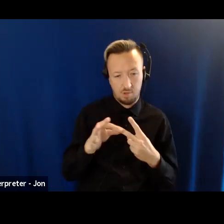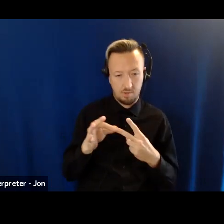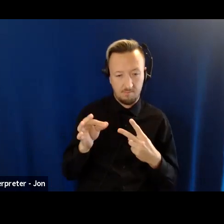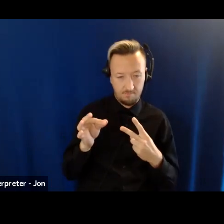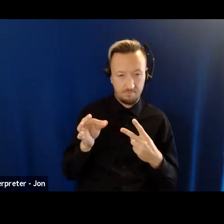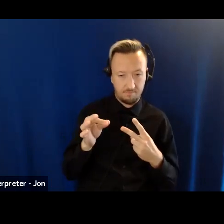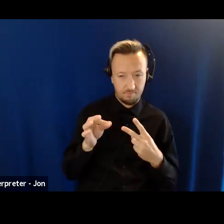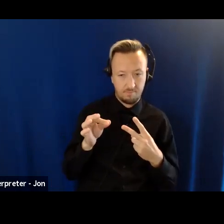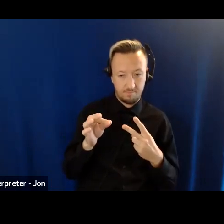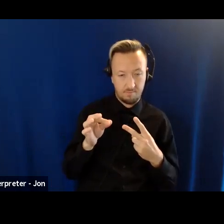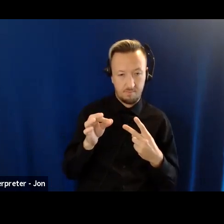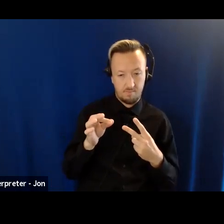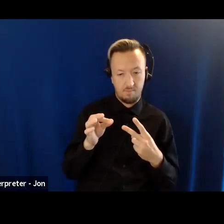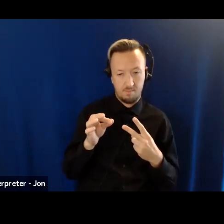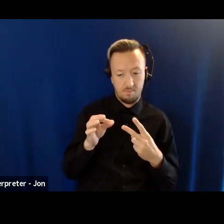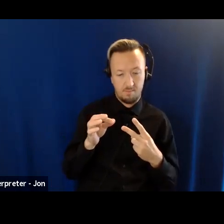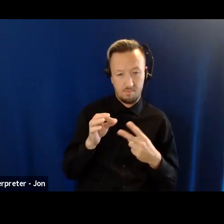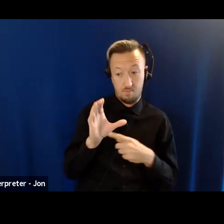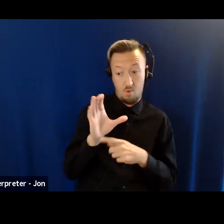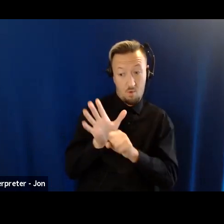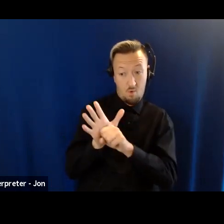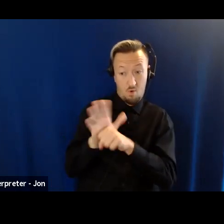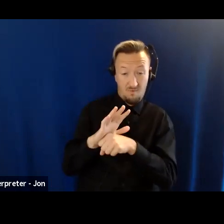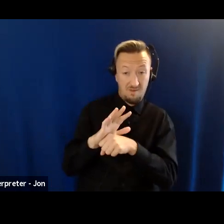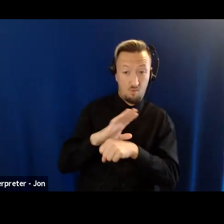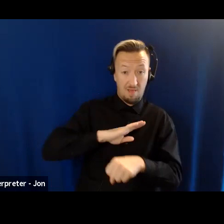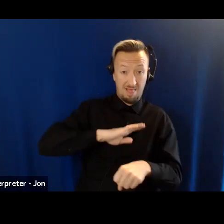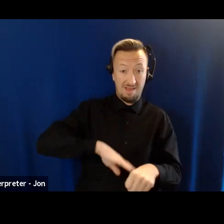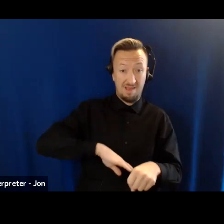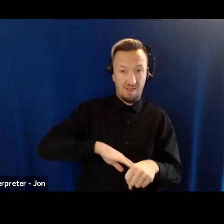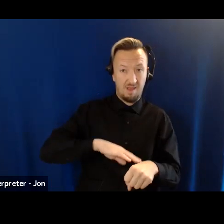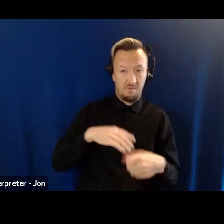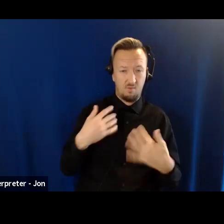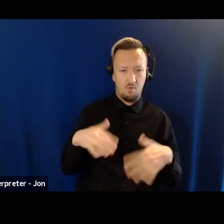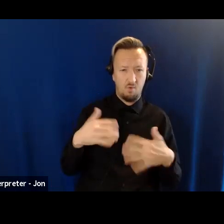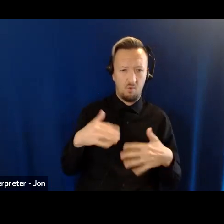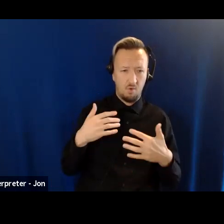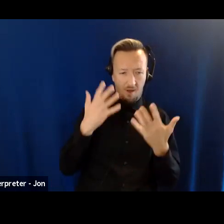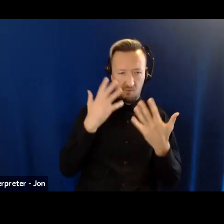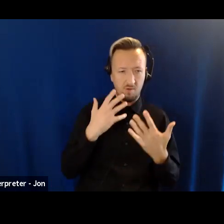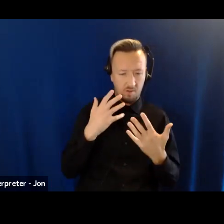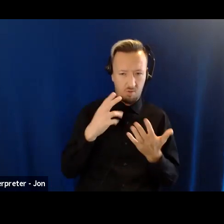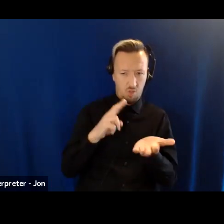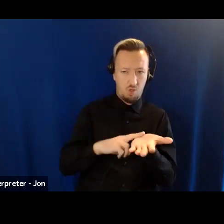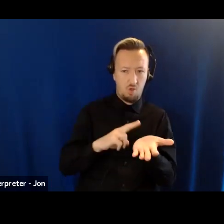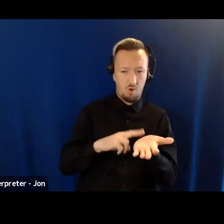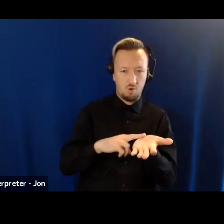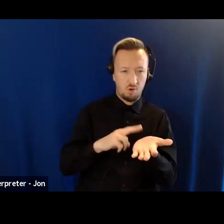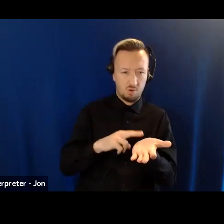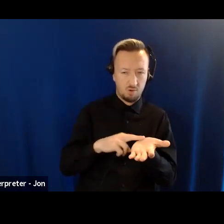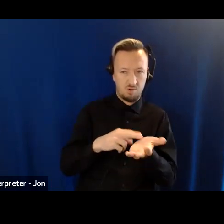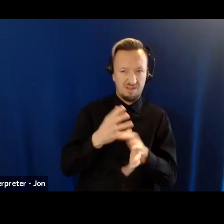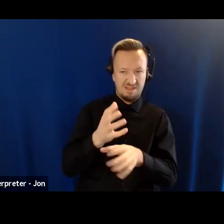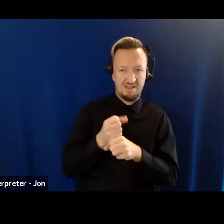be available. And then, COVID relief funds, we see, unfortunately, the nursing facilities